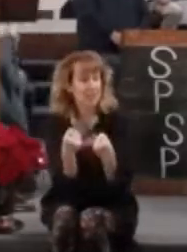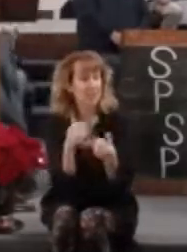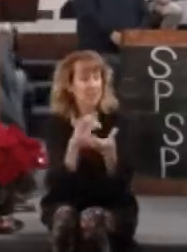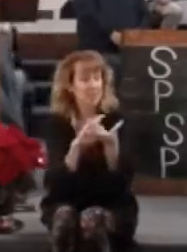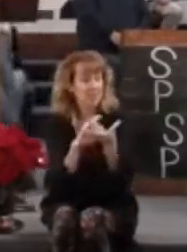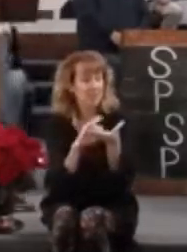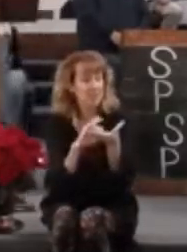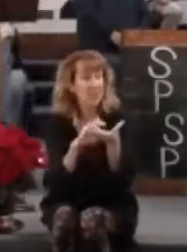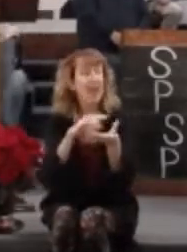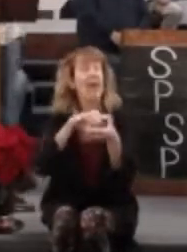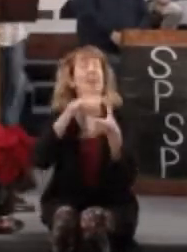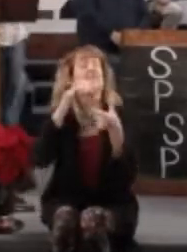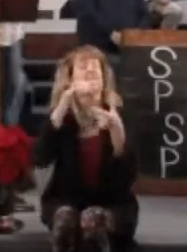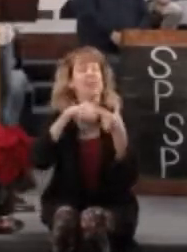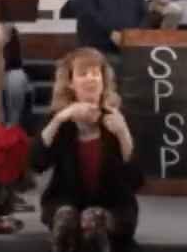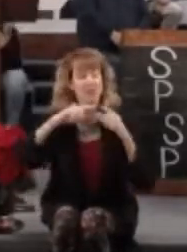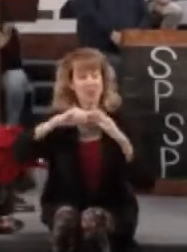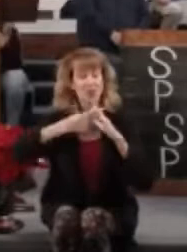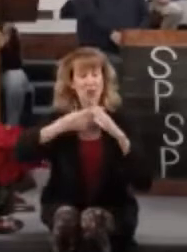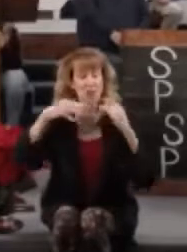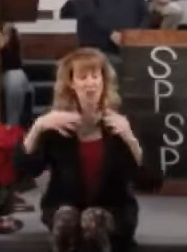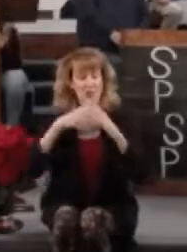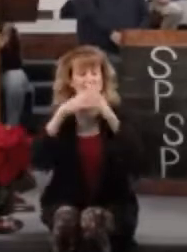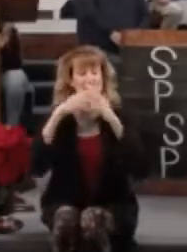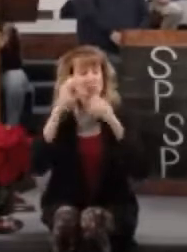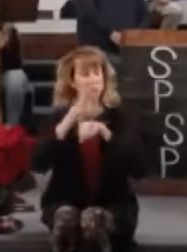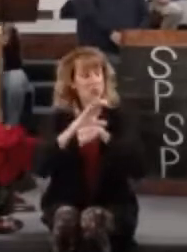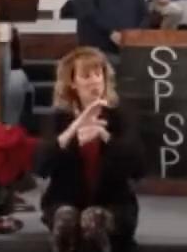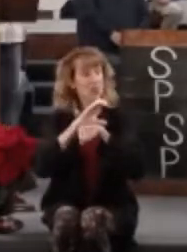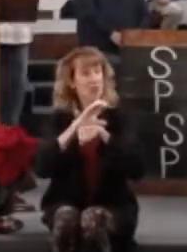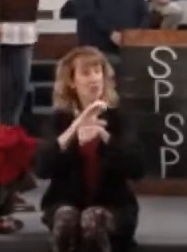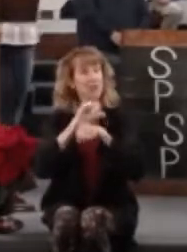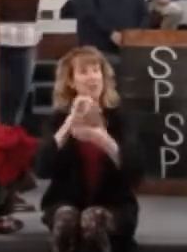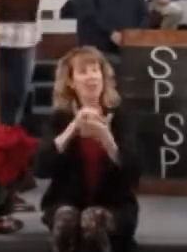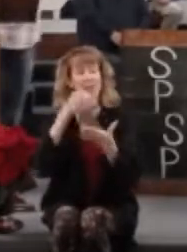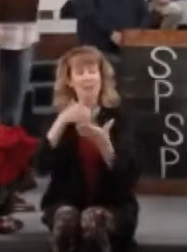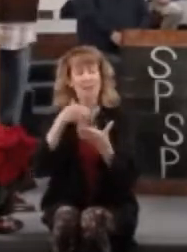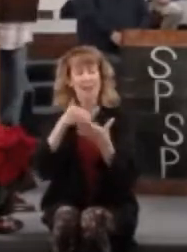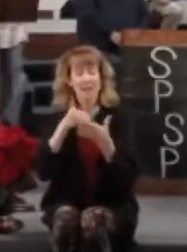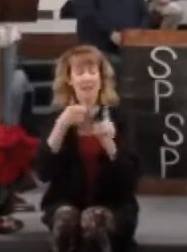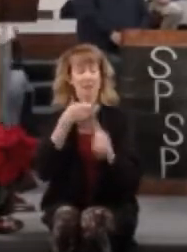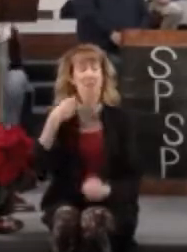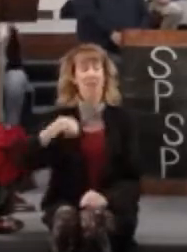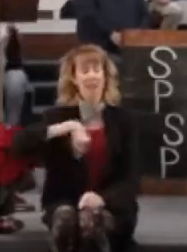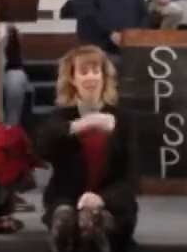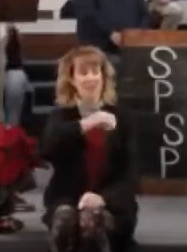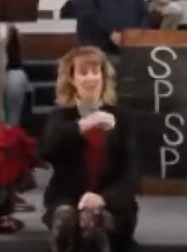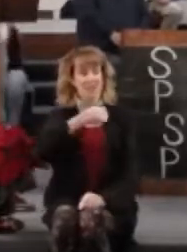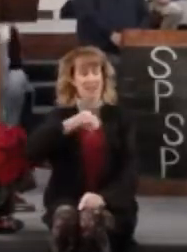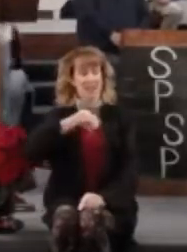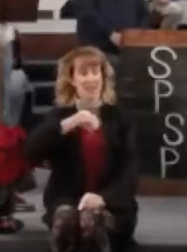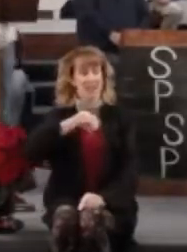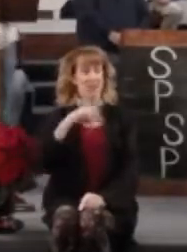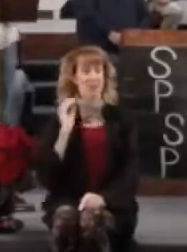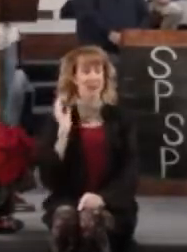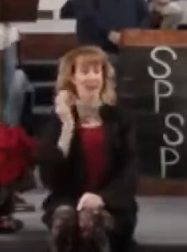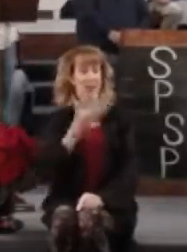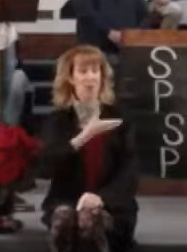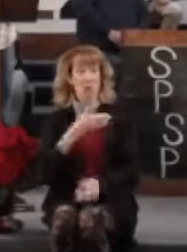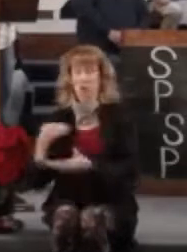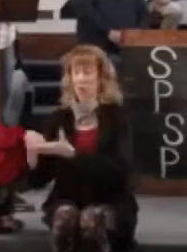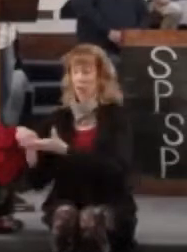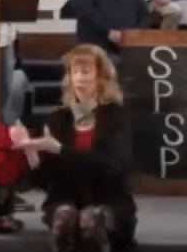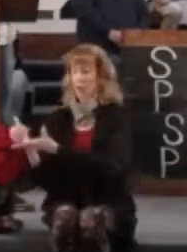They start churches. And so that money comes from us. And so inside of